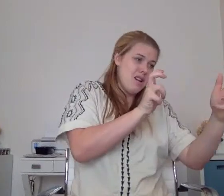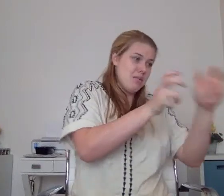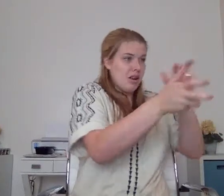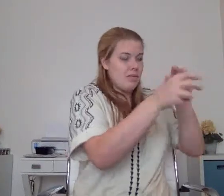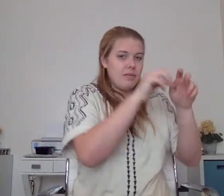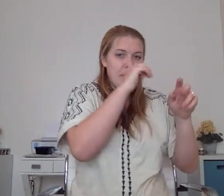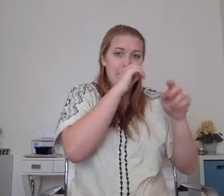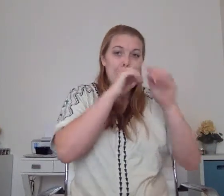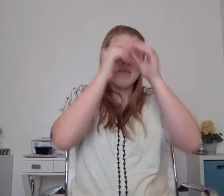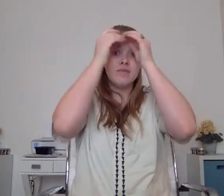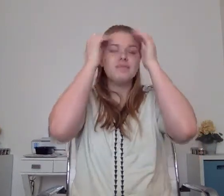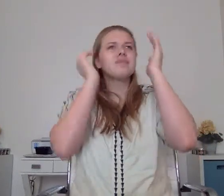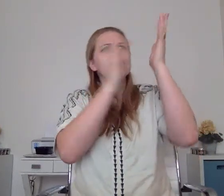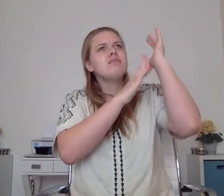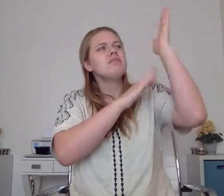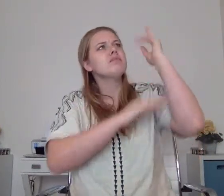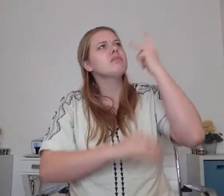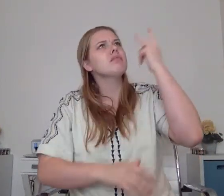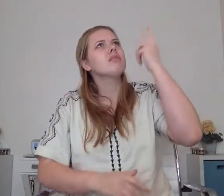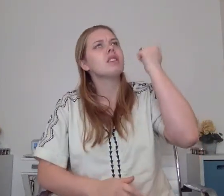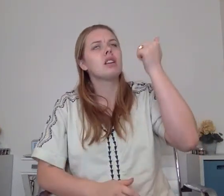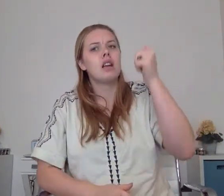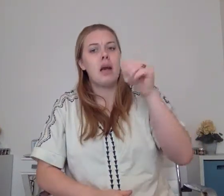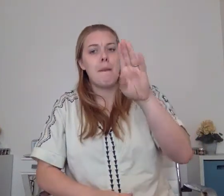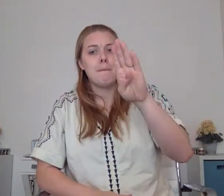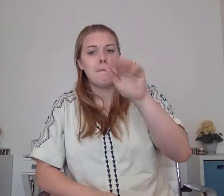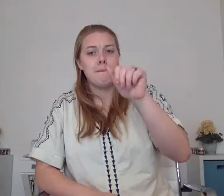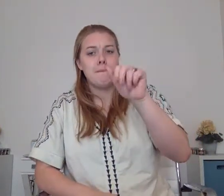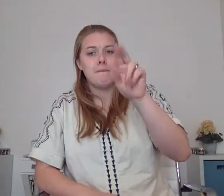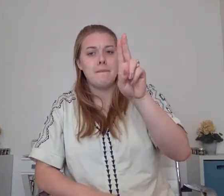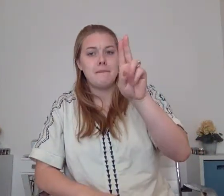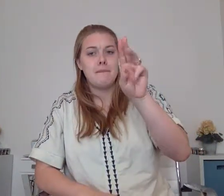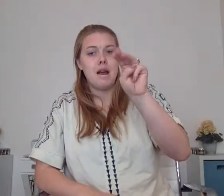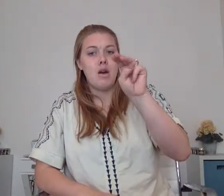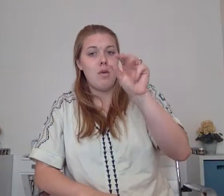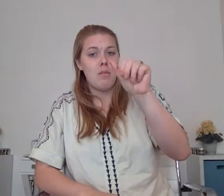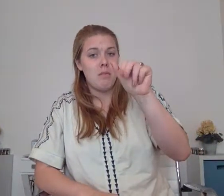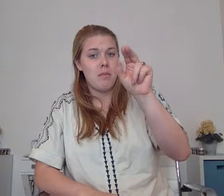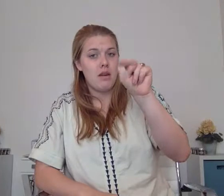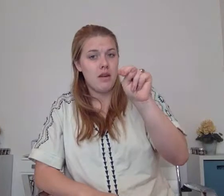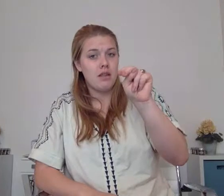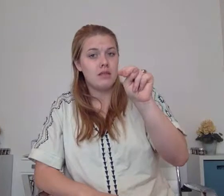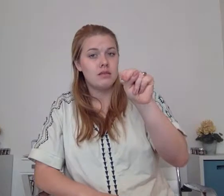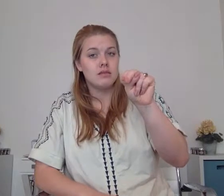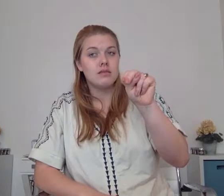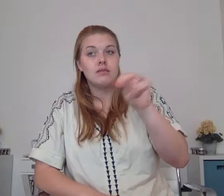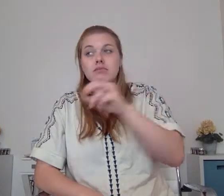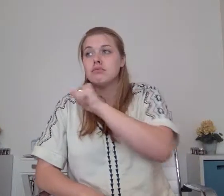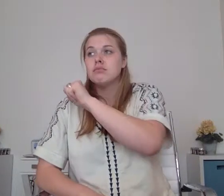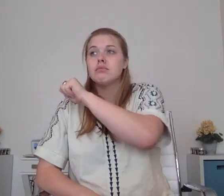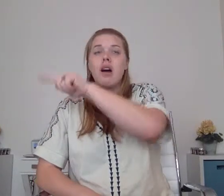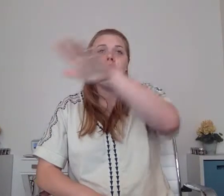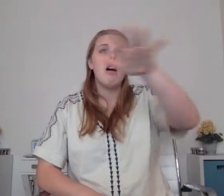Bauman had another definition for our age. He used to say, we are all going to be walking on